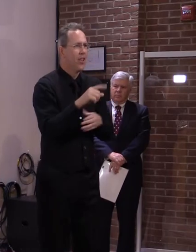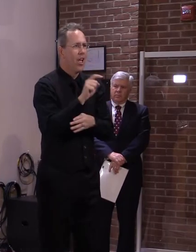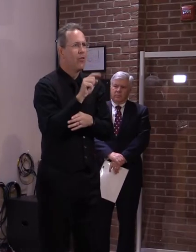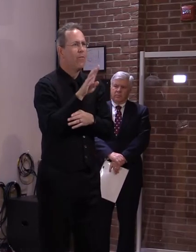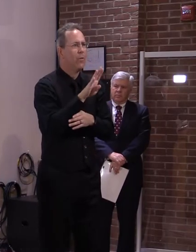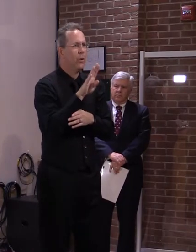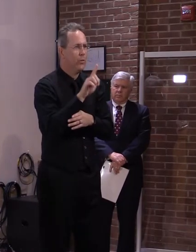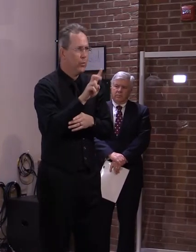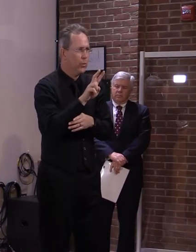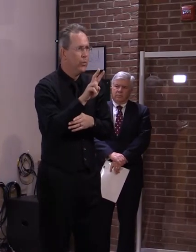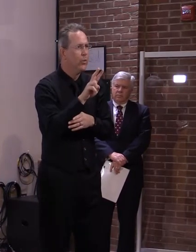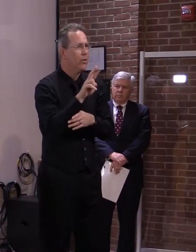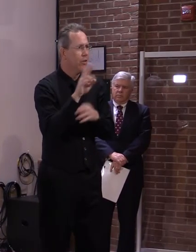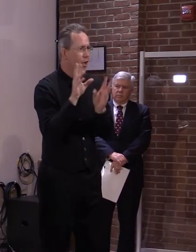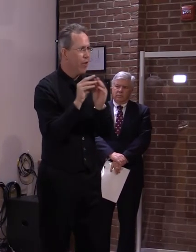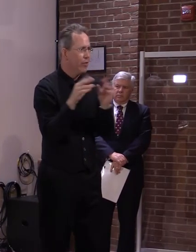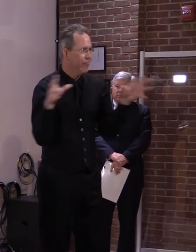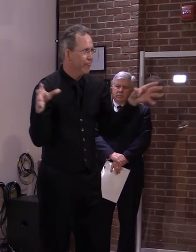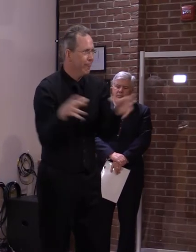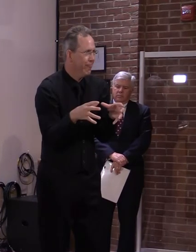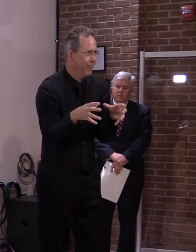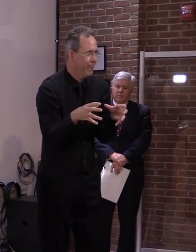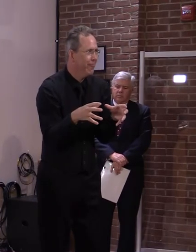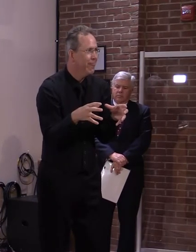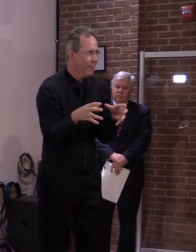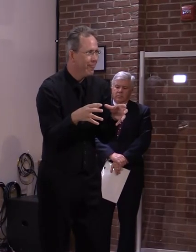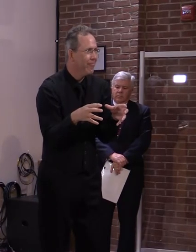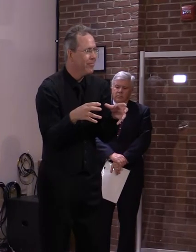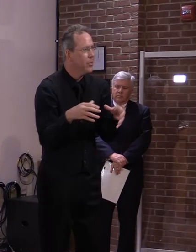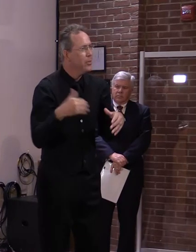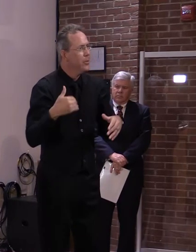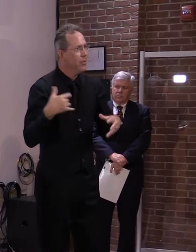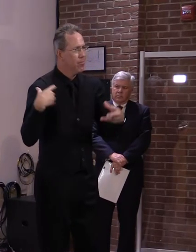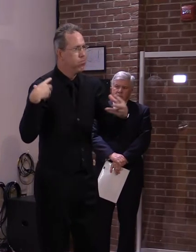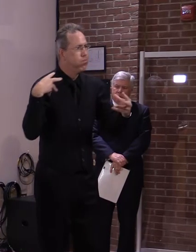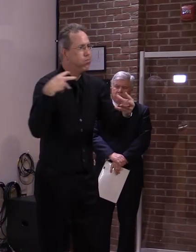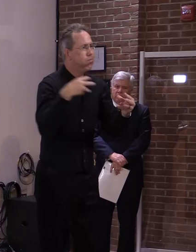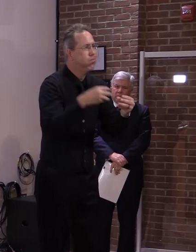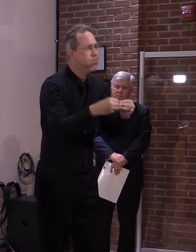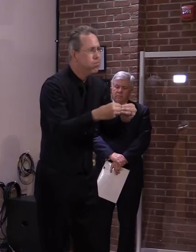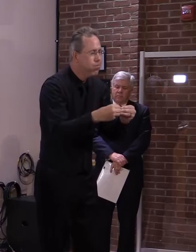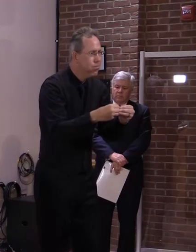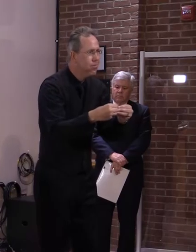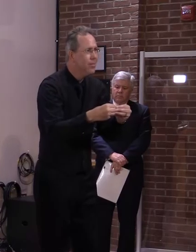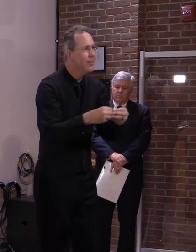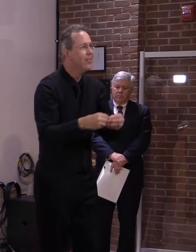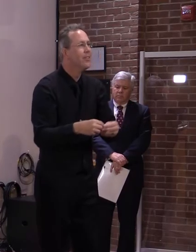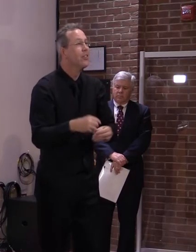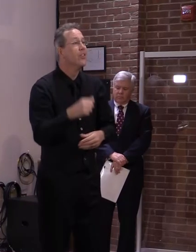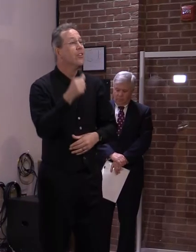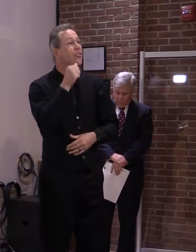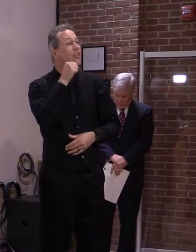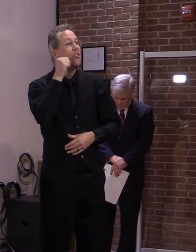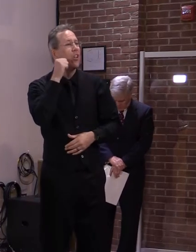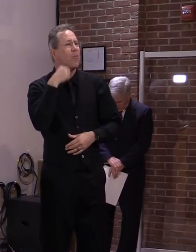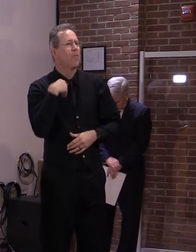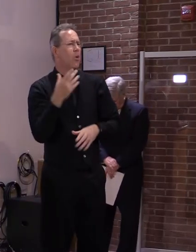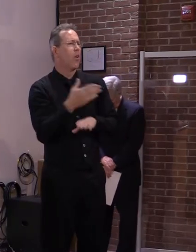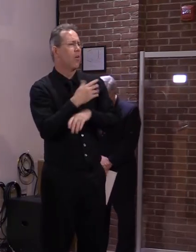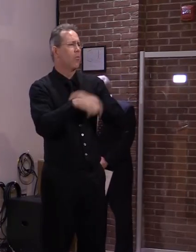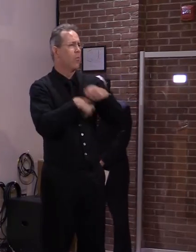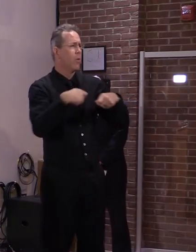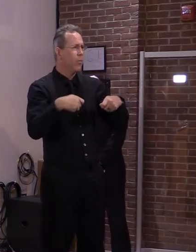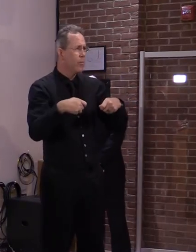go, yesterday I had the honor of attending the rededication of the Fallen Heroes Memorial at Camp